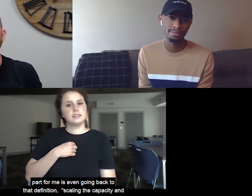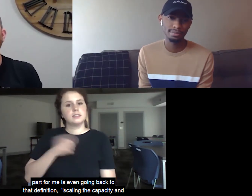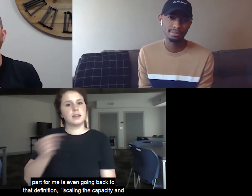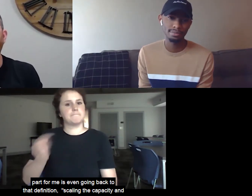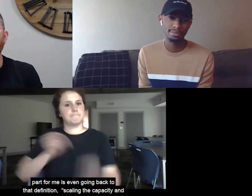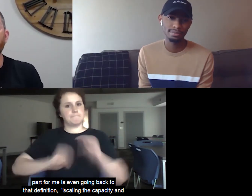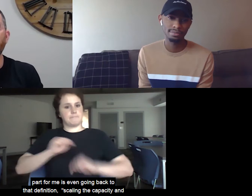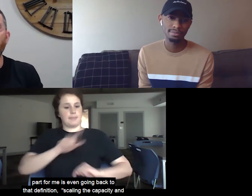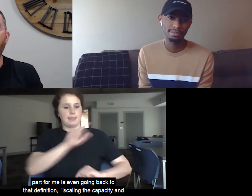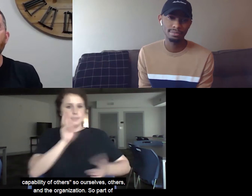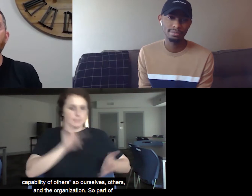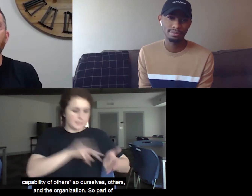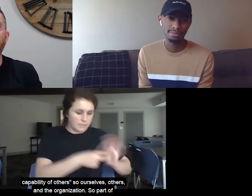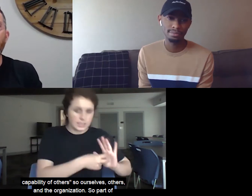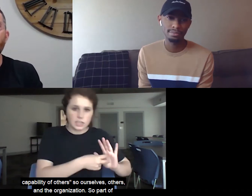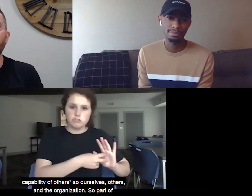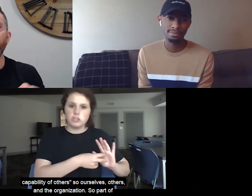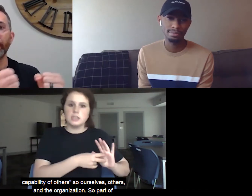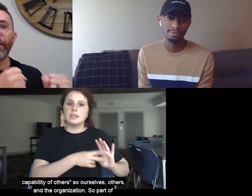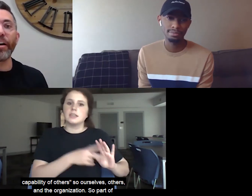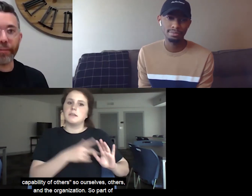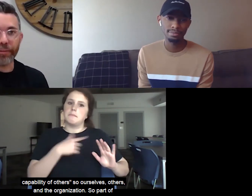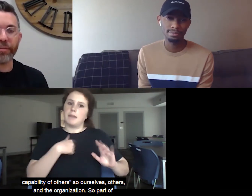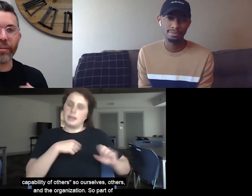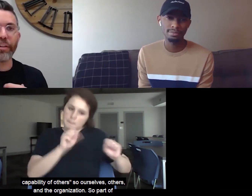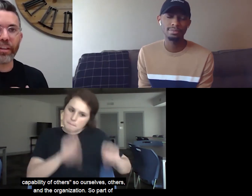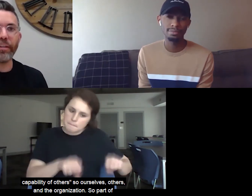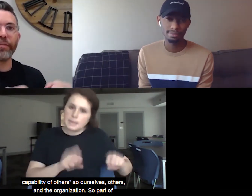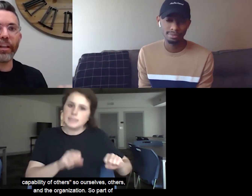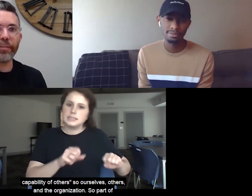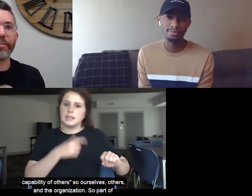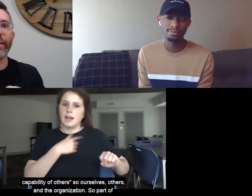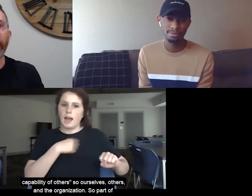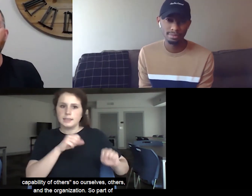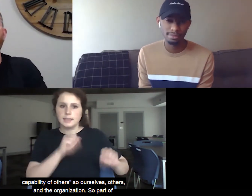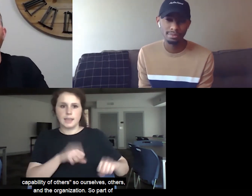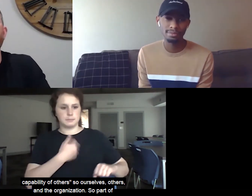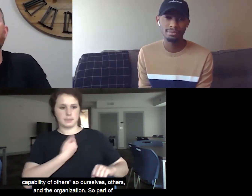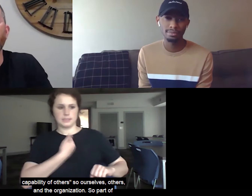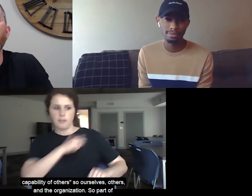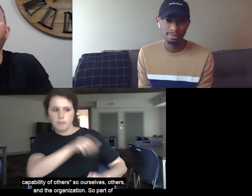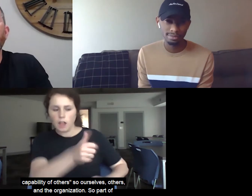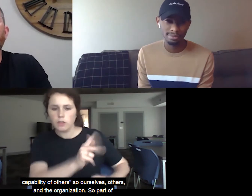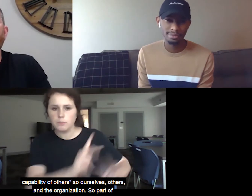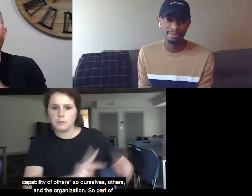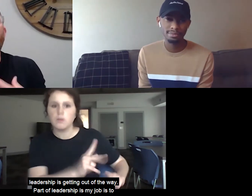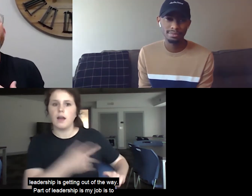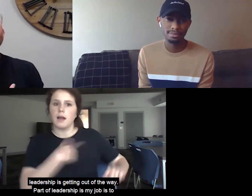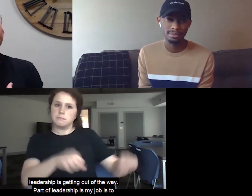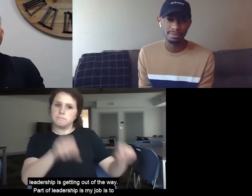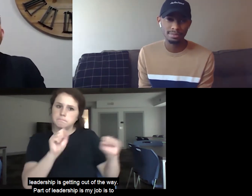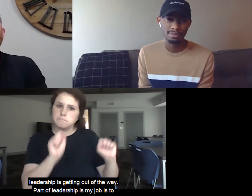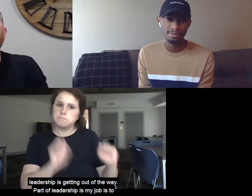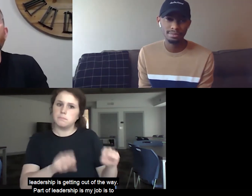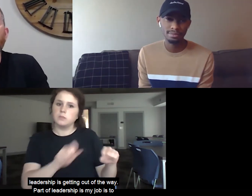definition, scaling the capacity and capability of others, so ourselves, others, and the organization. And so part